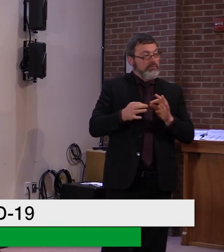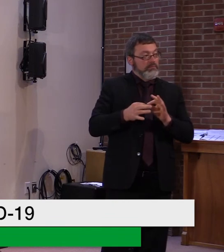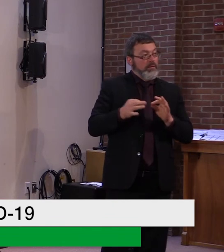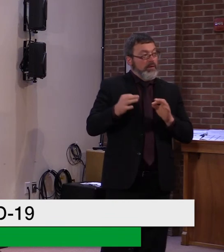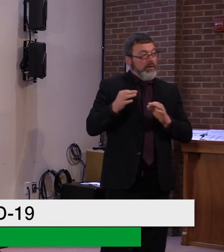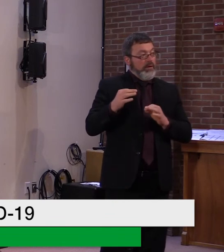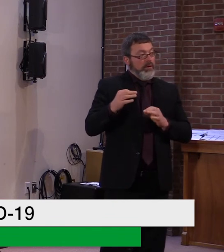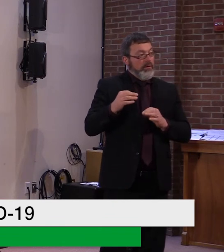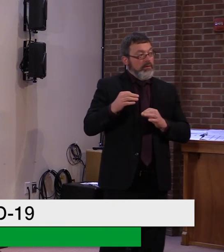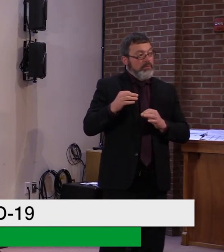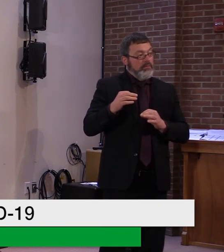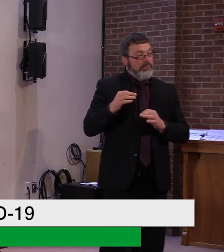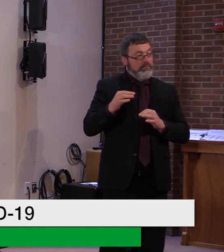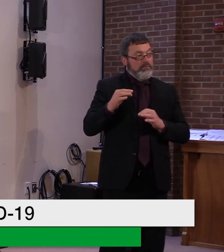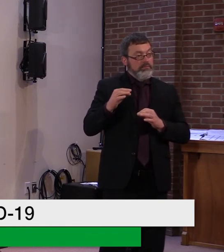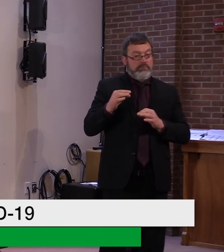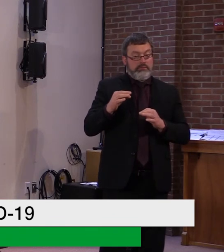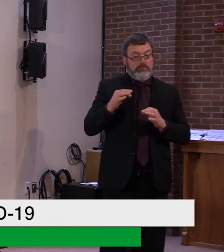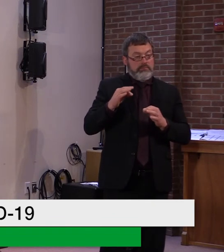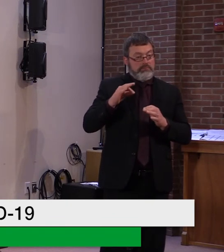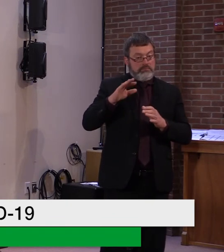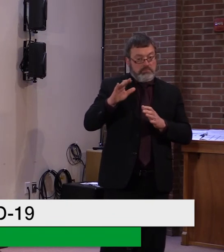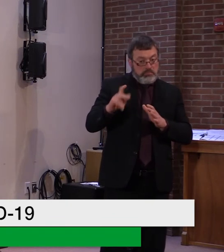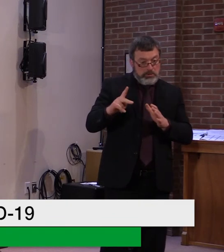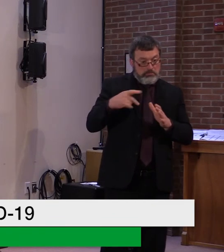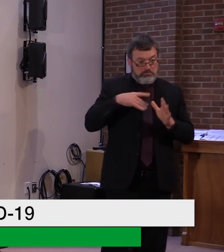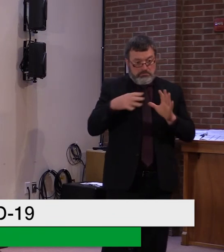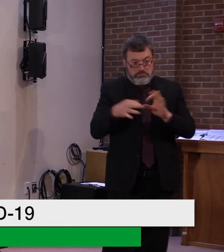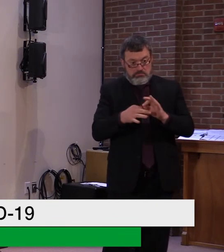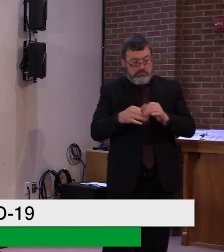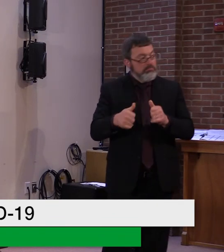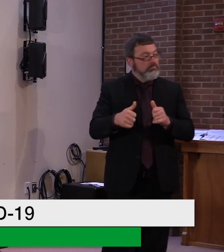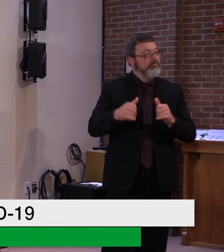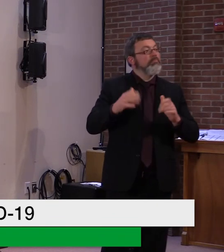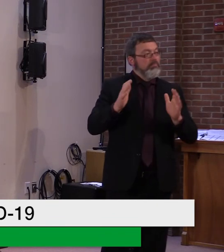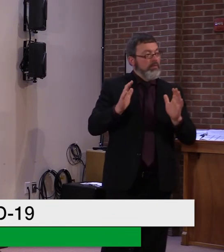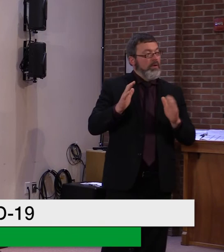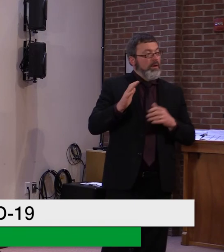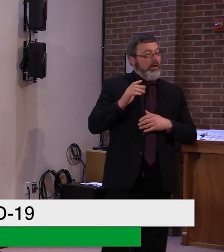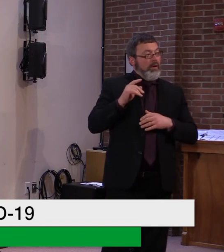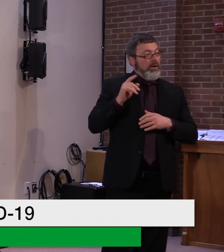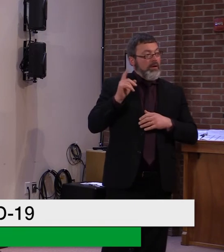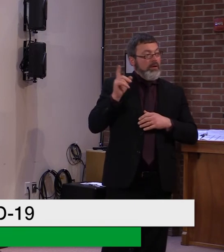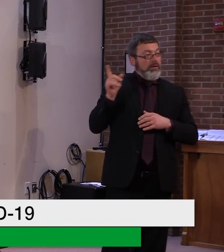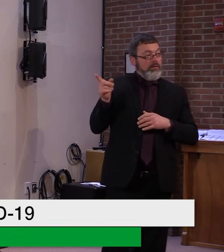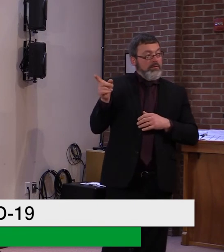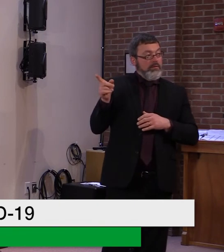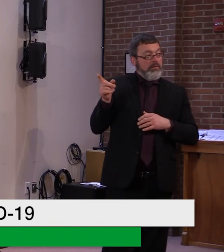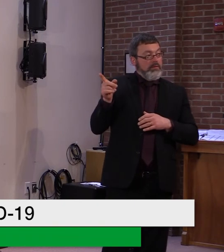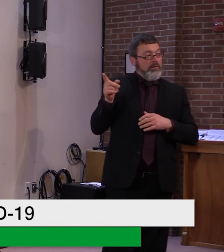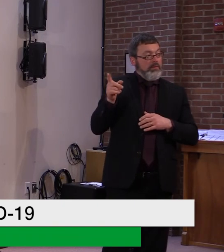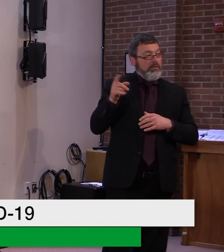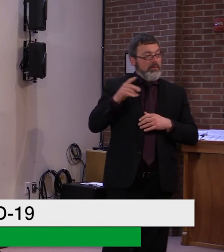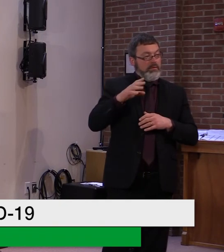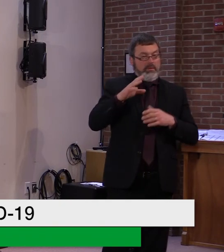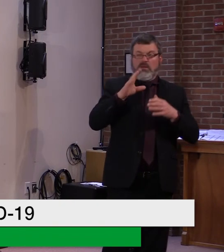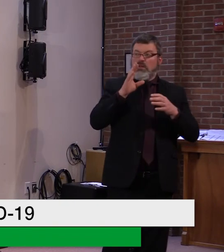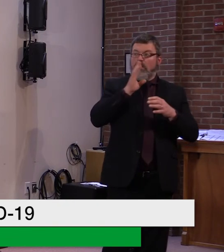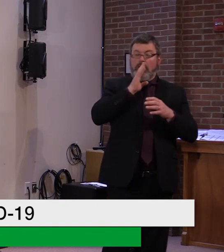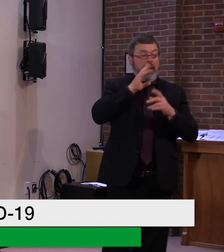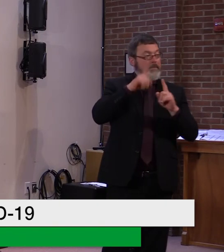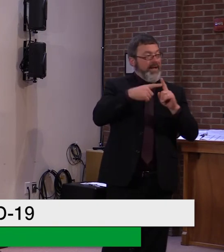okay thank you speaking of uh data and science um in today's uh today's free press there was